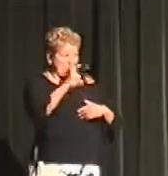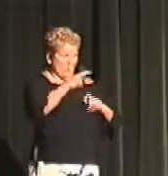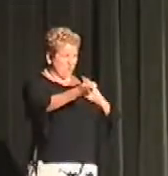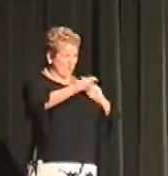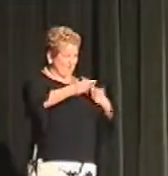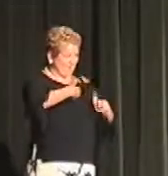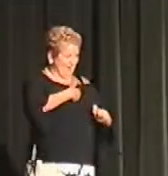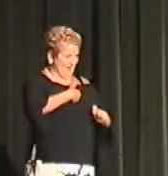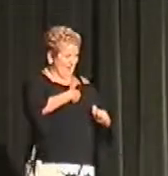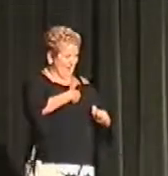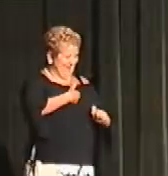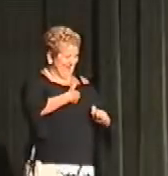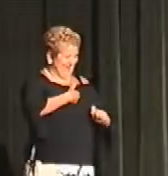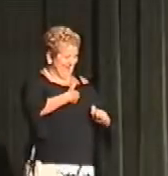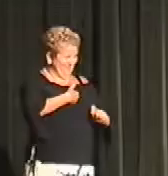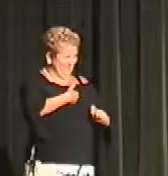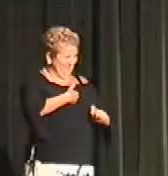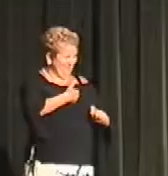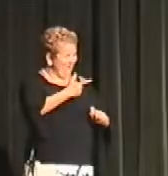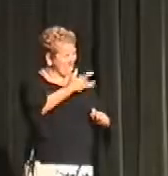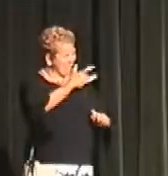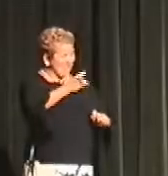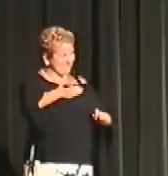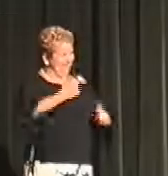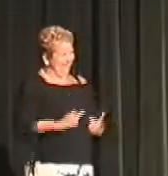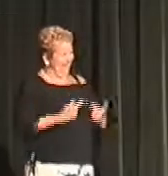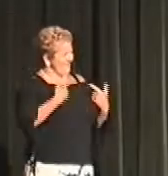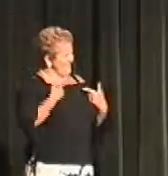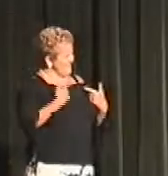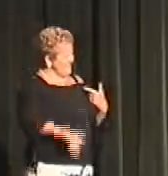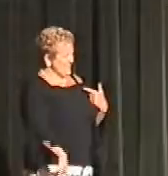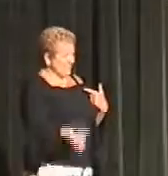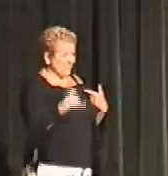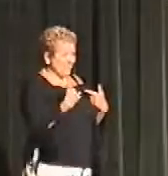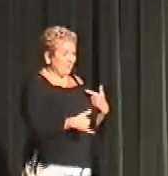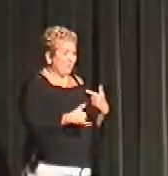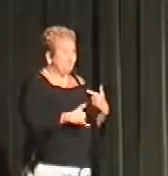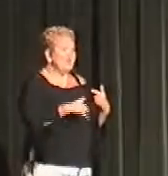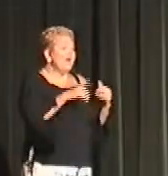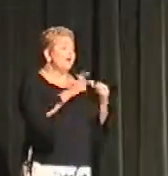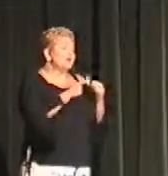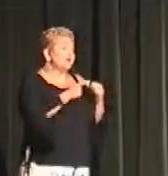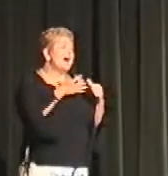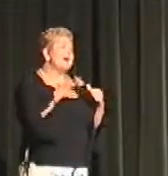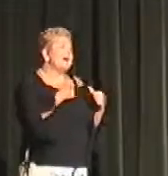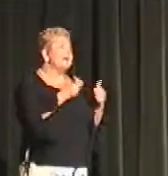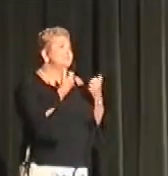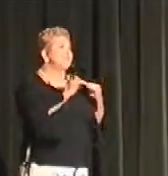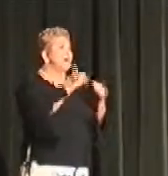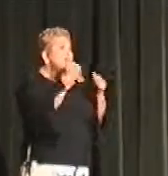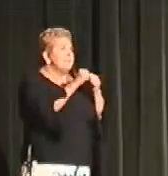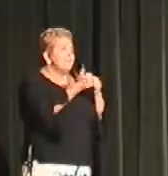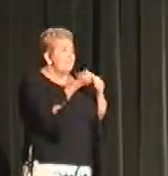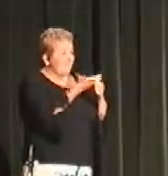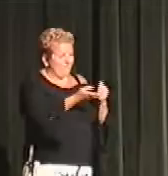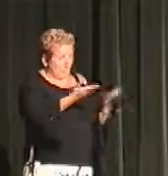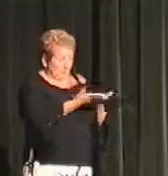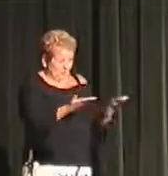that. I'm going to go ahead and start off with some of the things that I like to always try and remember to say. I want to welcome any of